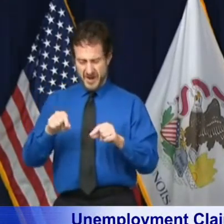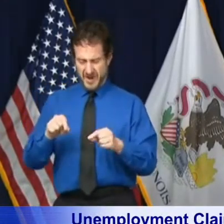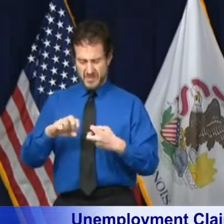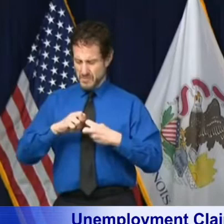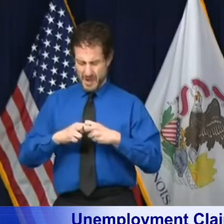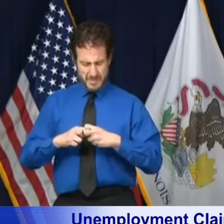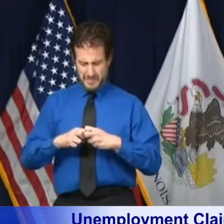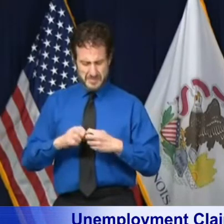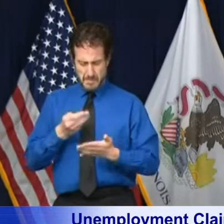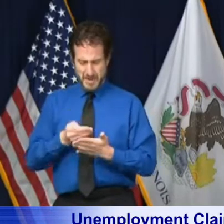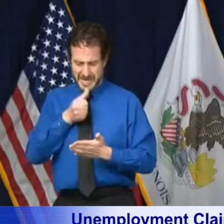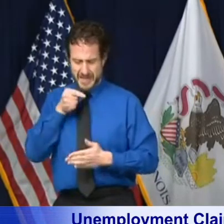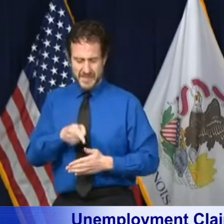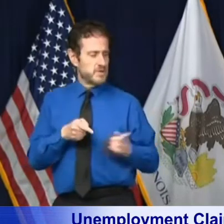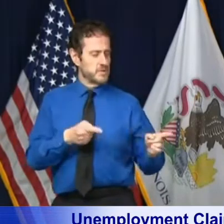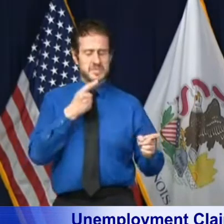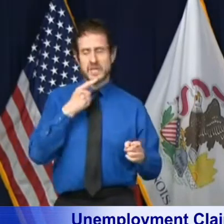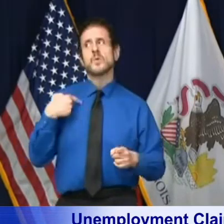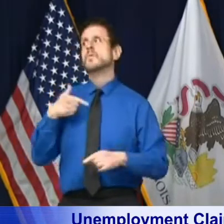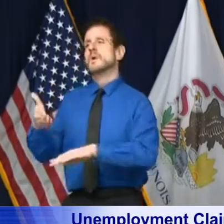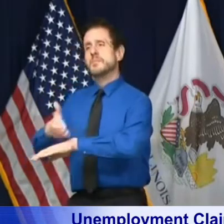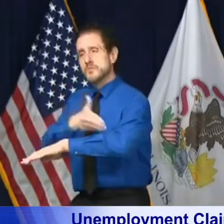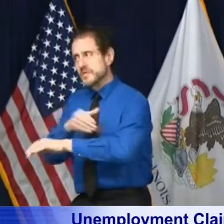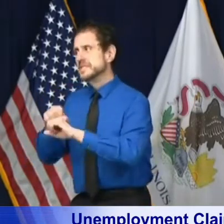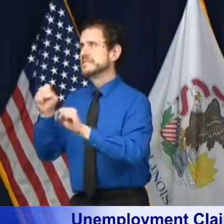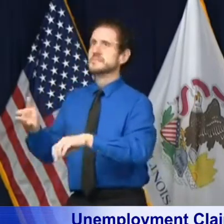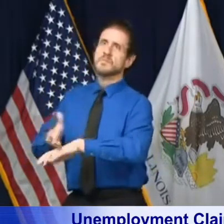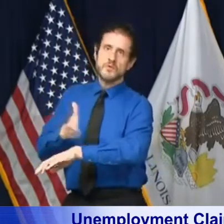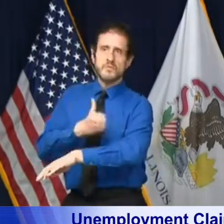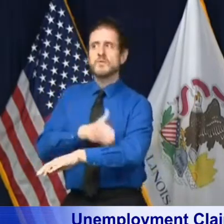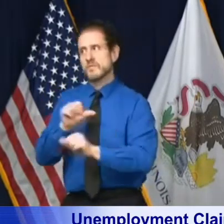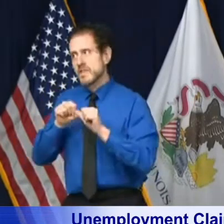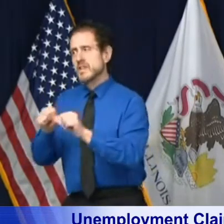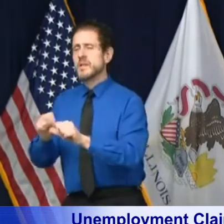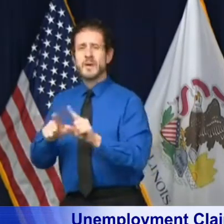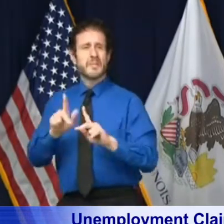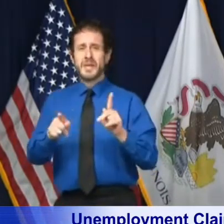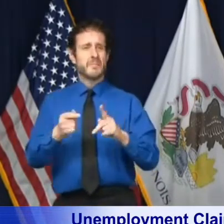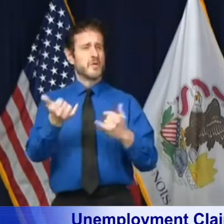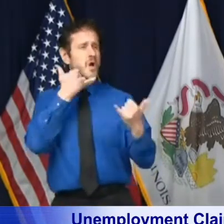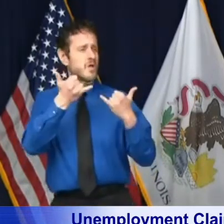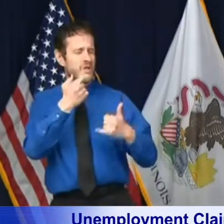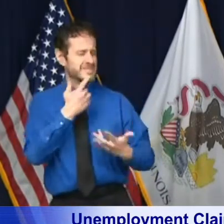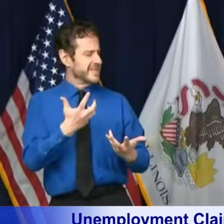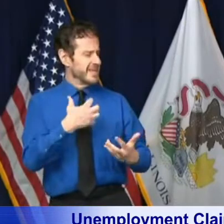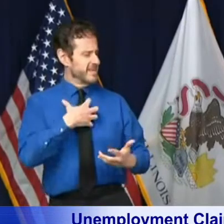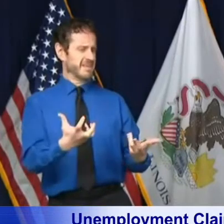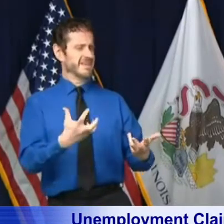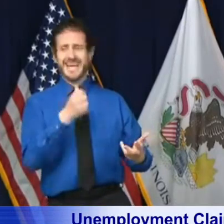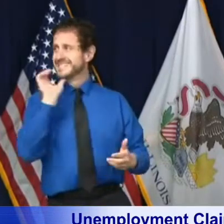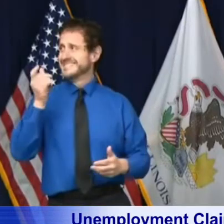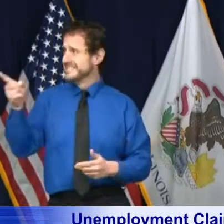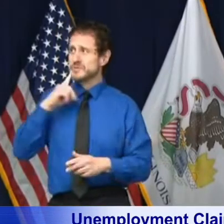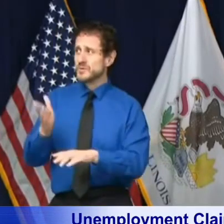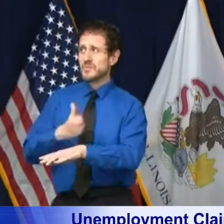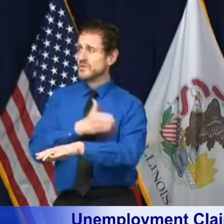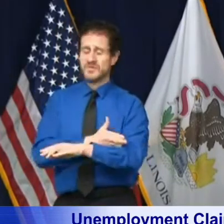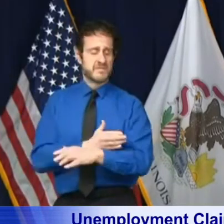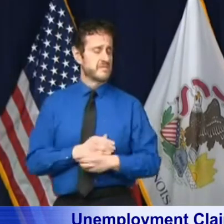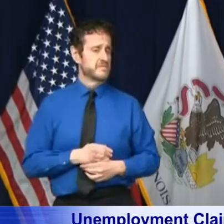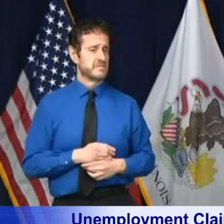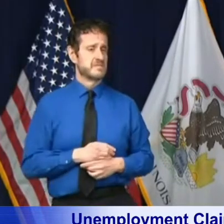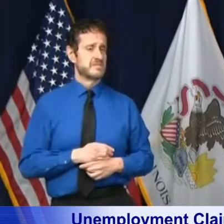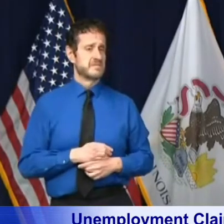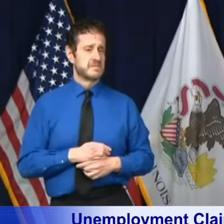system, but these folks continue to tell us, well, it doesn't seem like it. So what